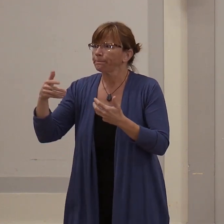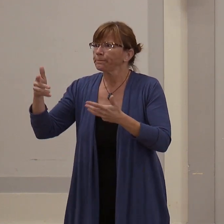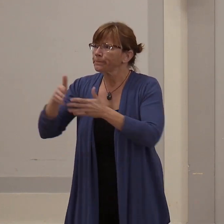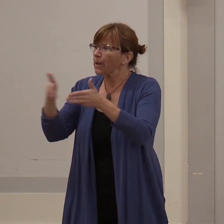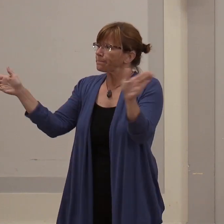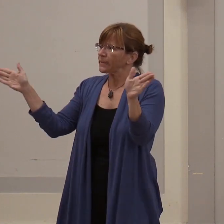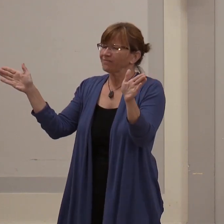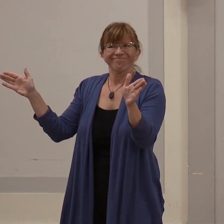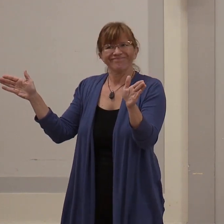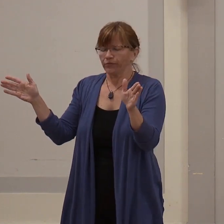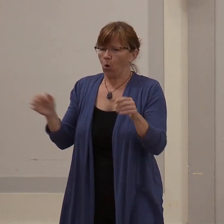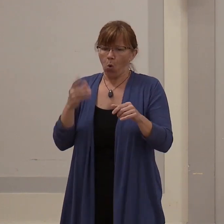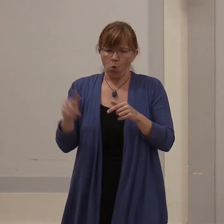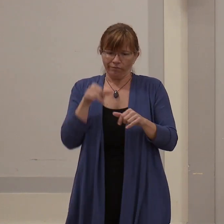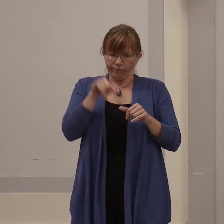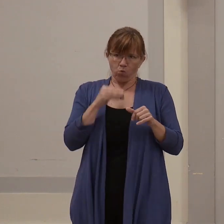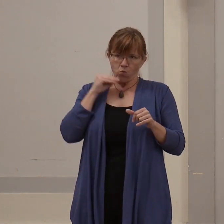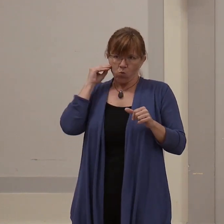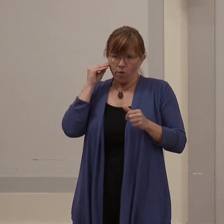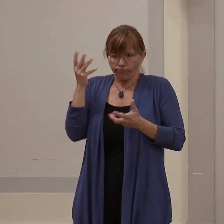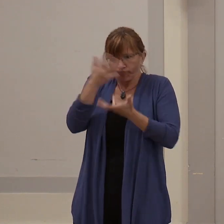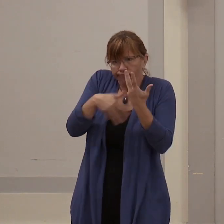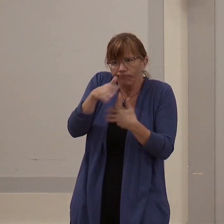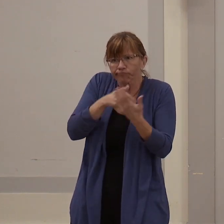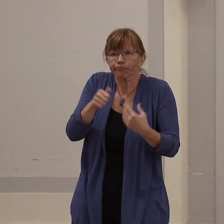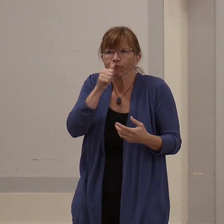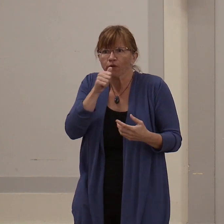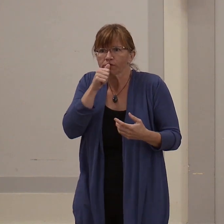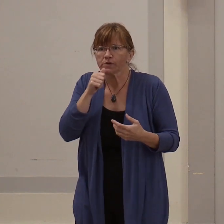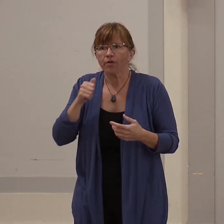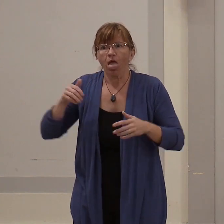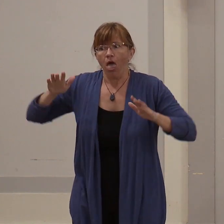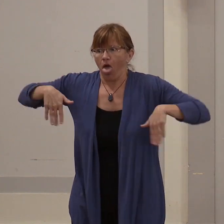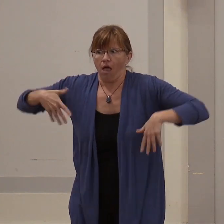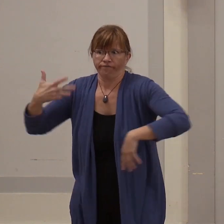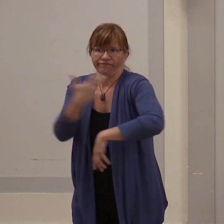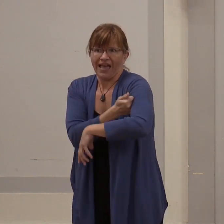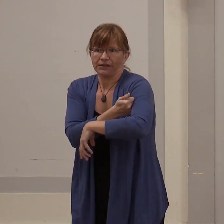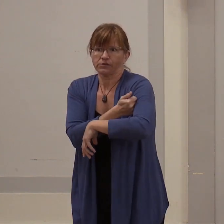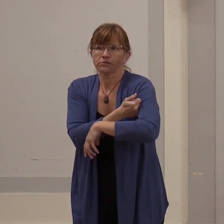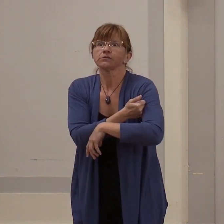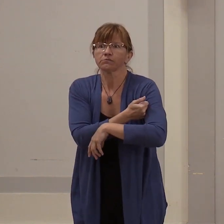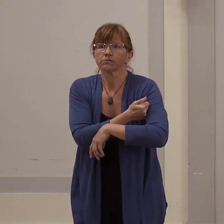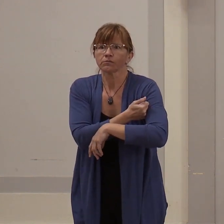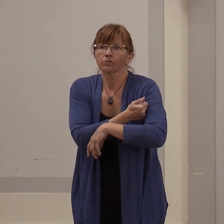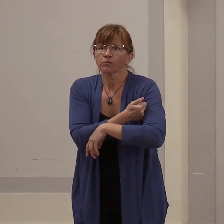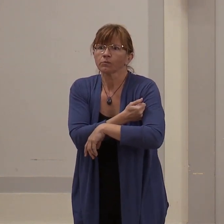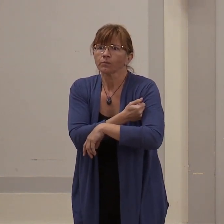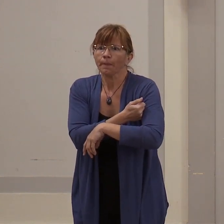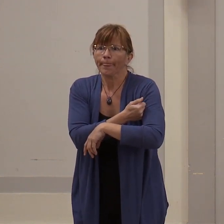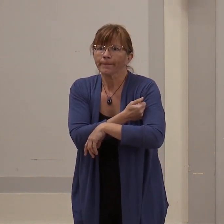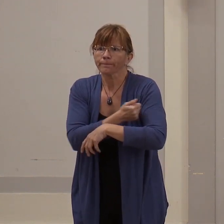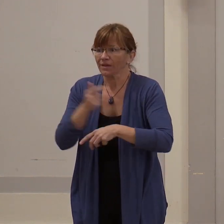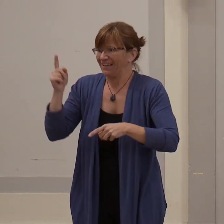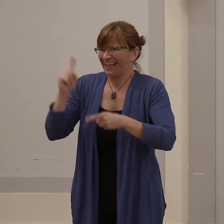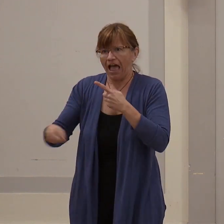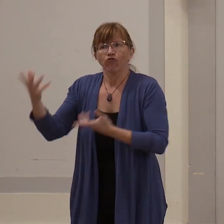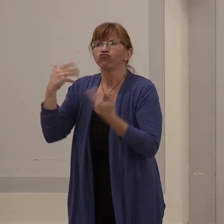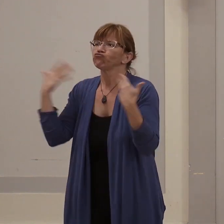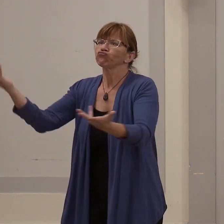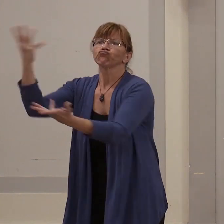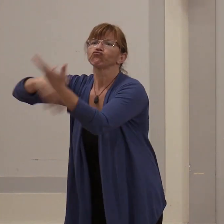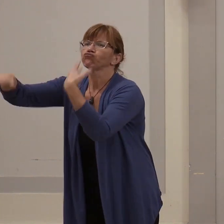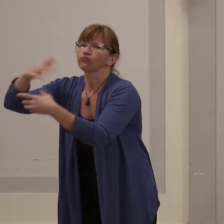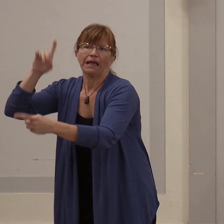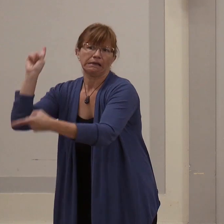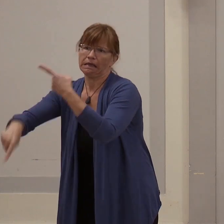mask off with those outside of your immediate household. And you should not be anywhere in public without a mask, whether you have been vaccinated or not.